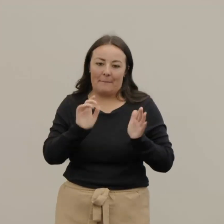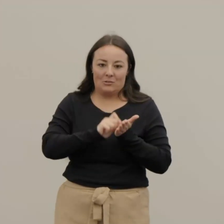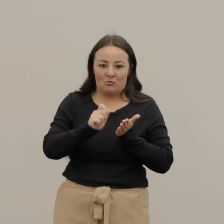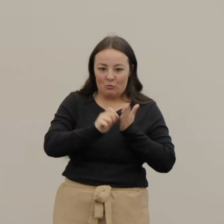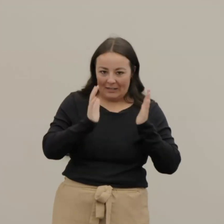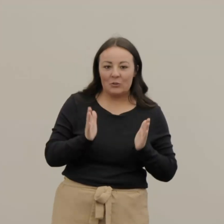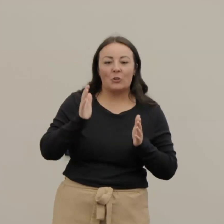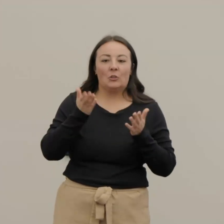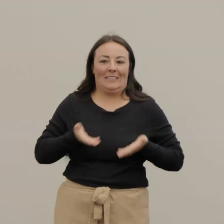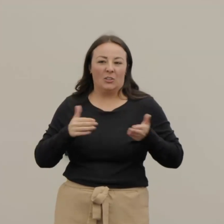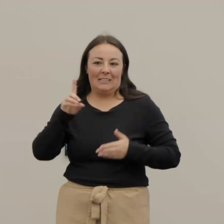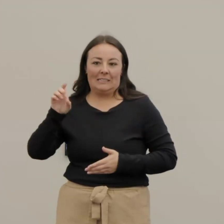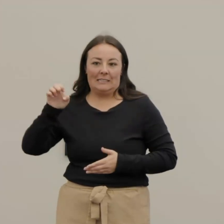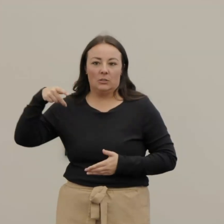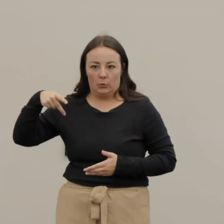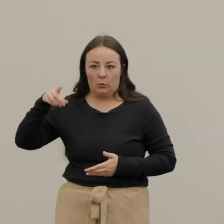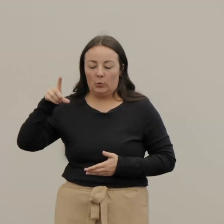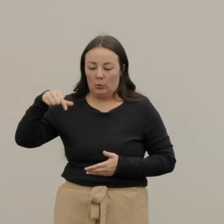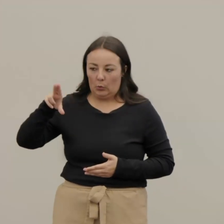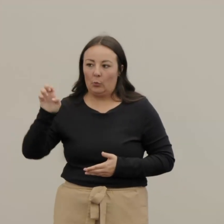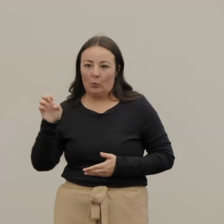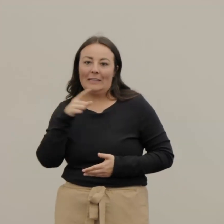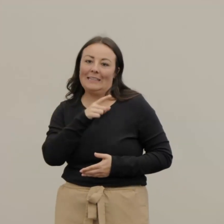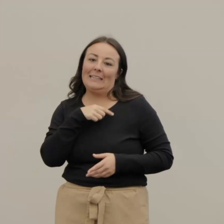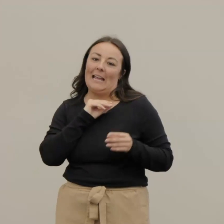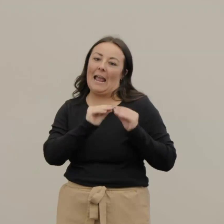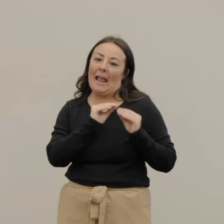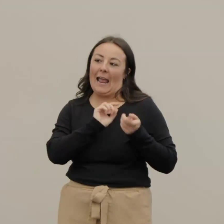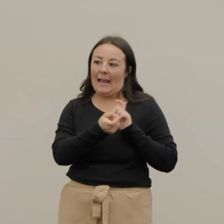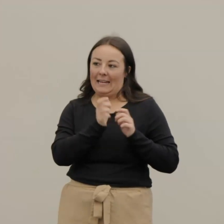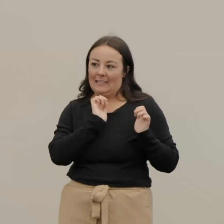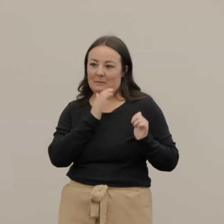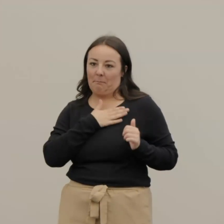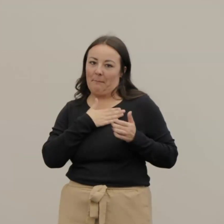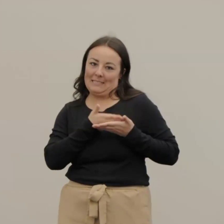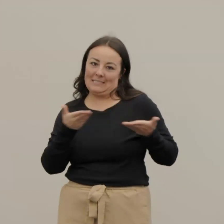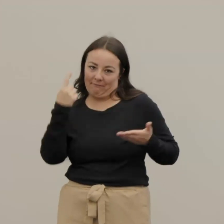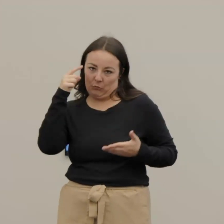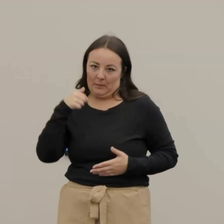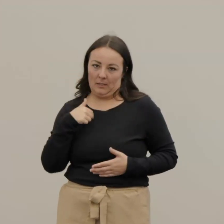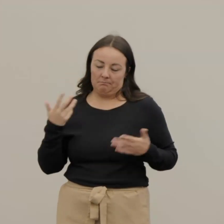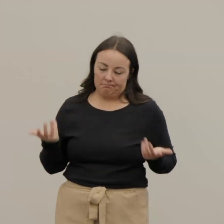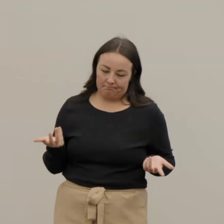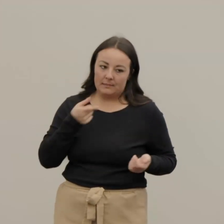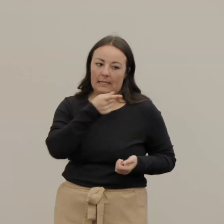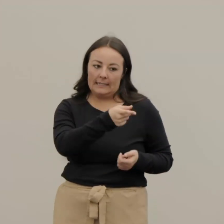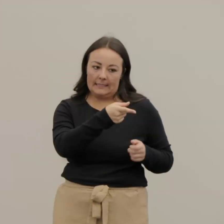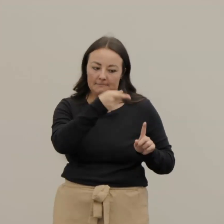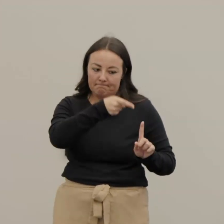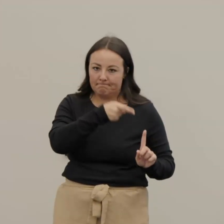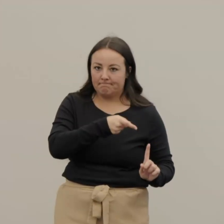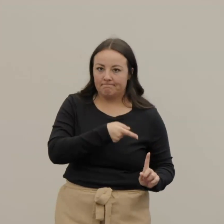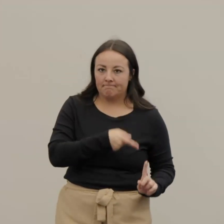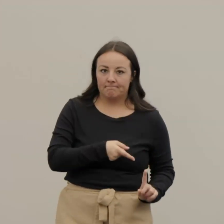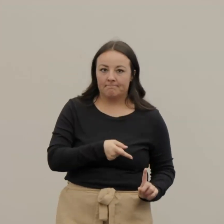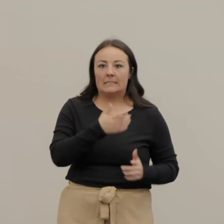DeQ. He edits my stuff and he points out some